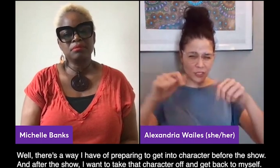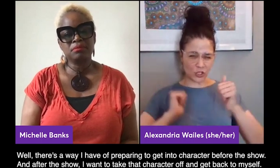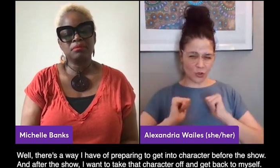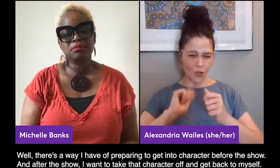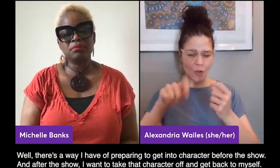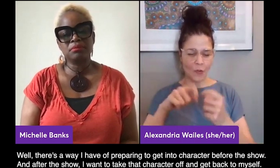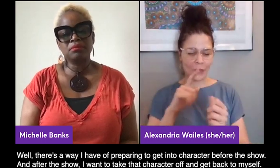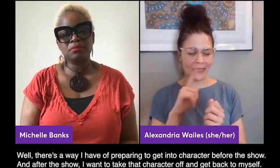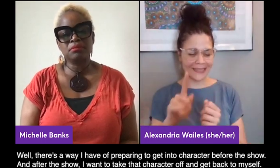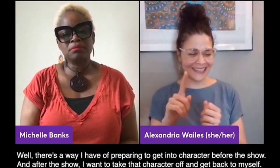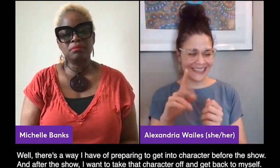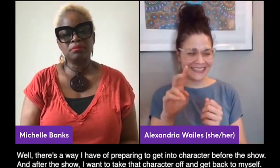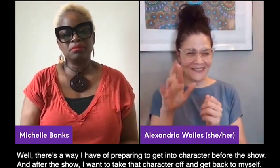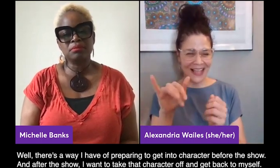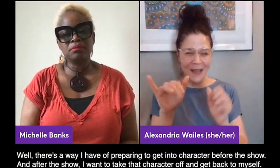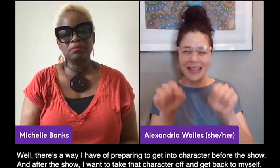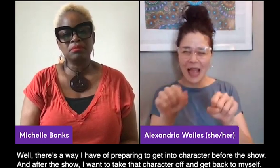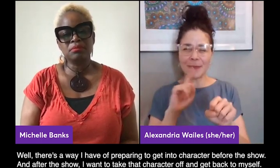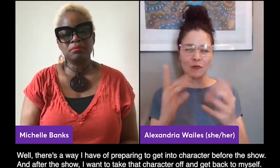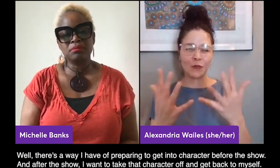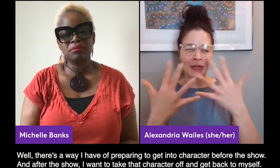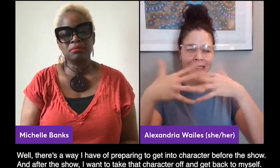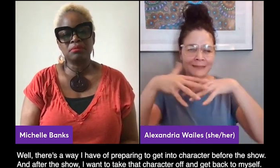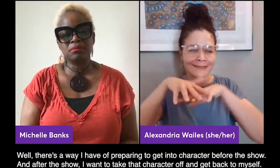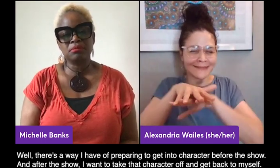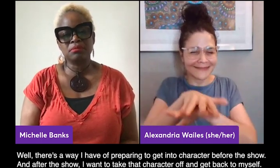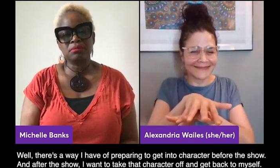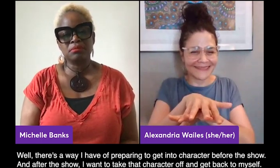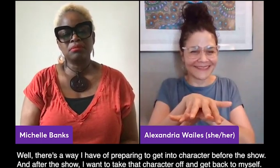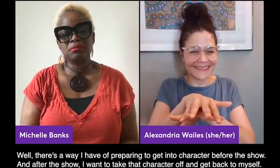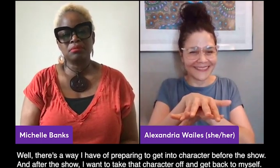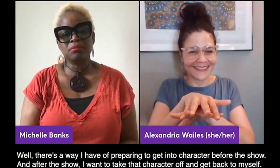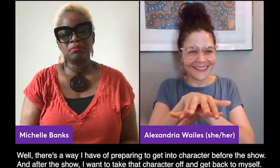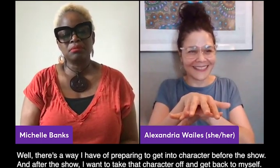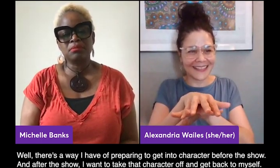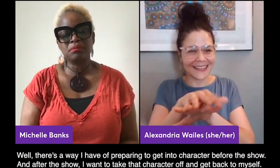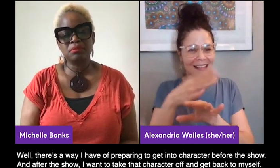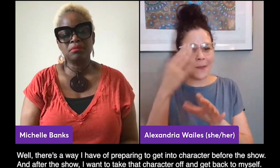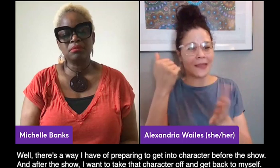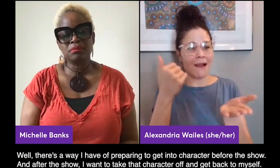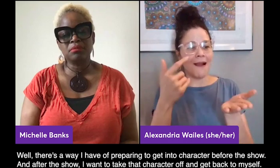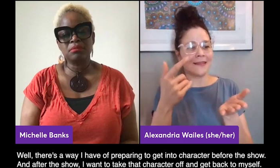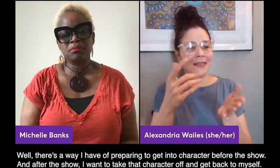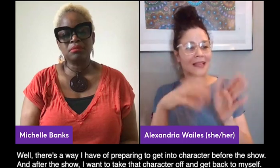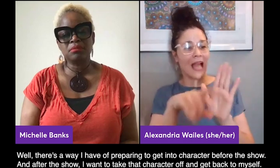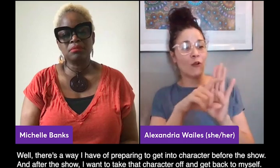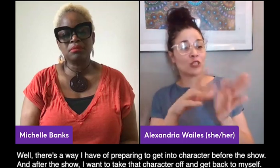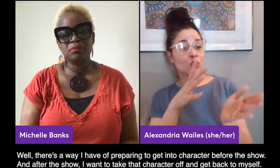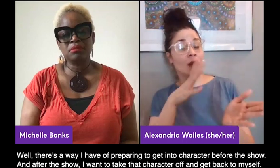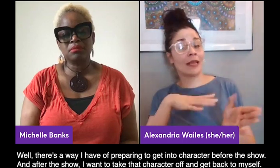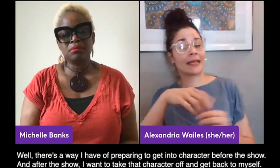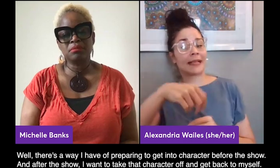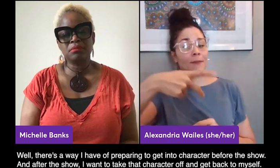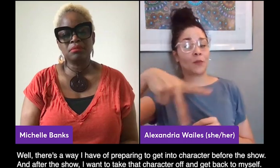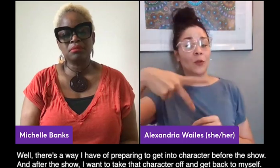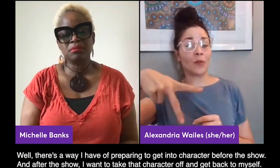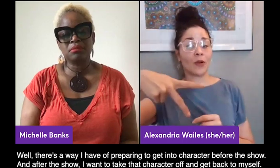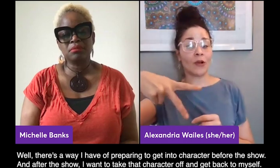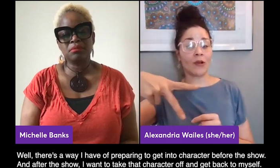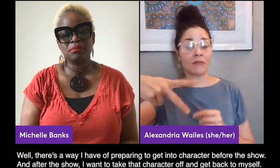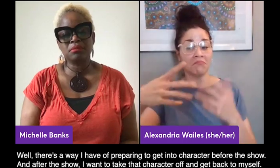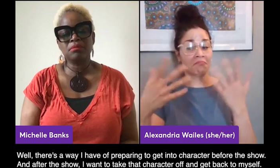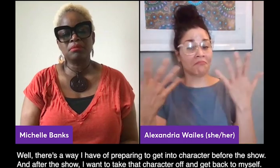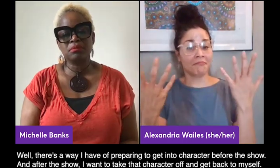But this show can really overlap with life because the character, the lady in